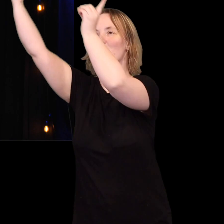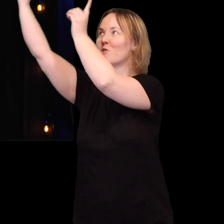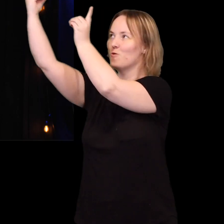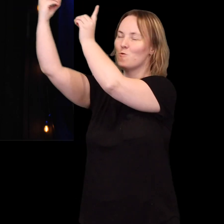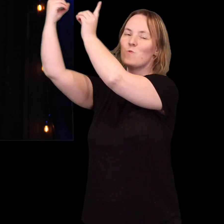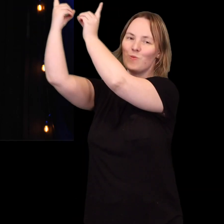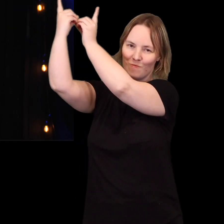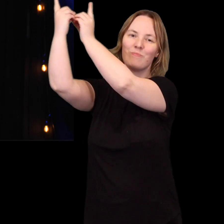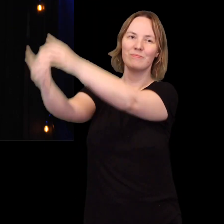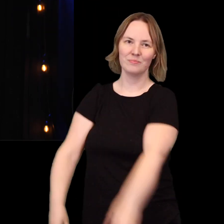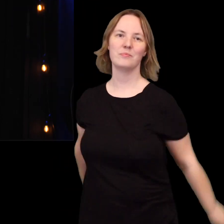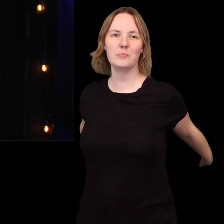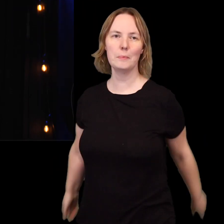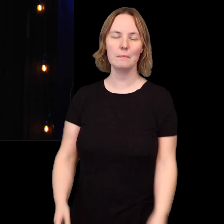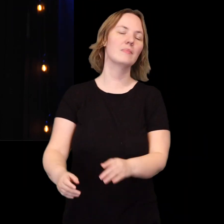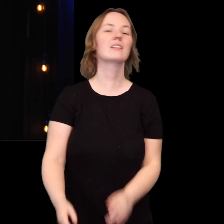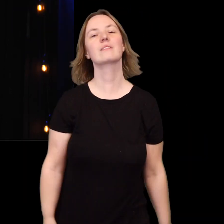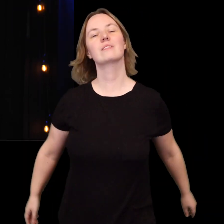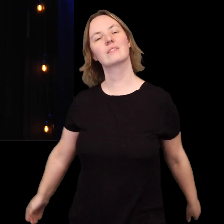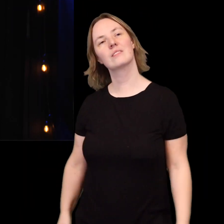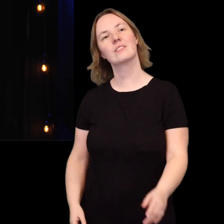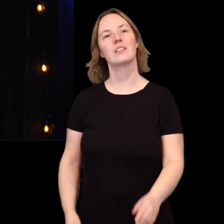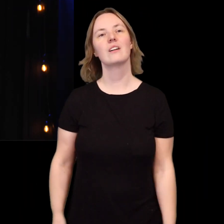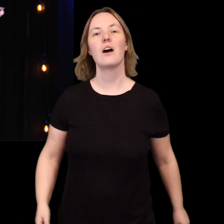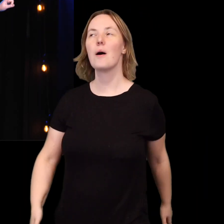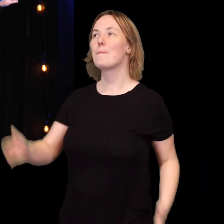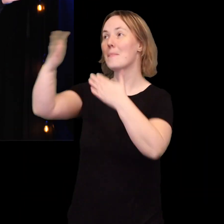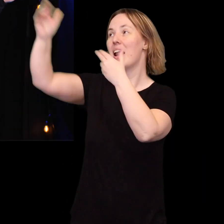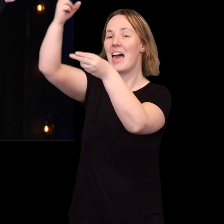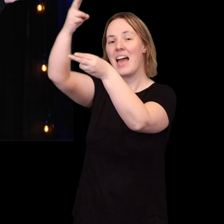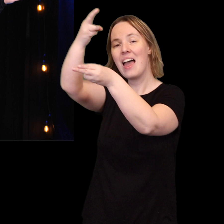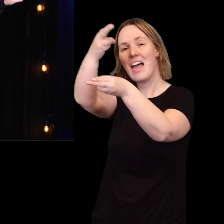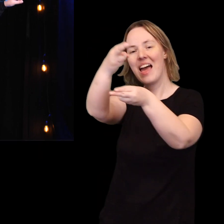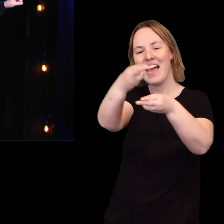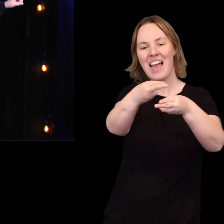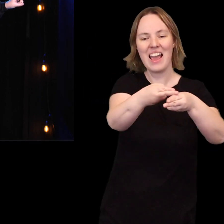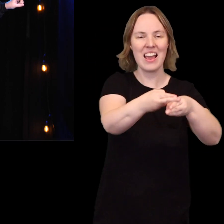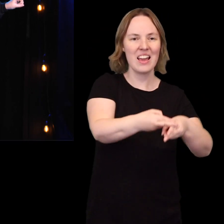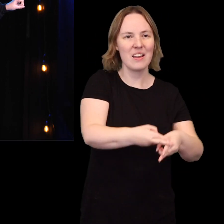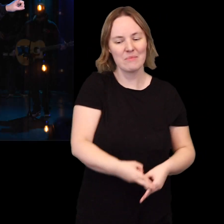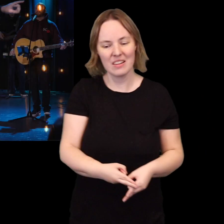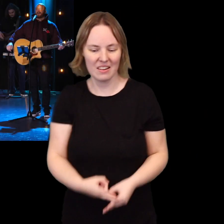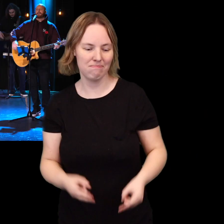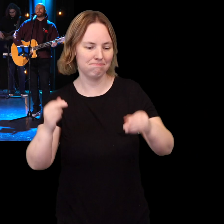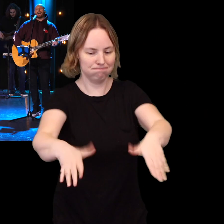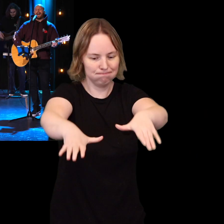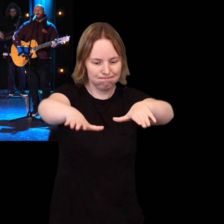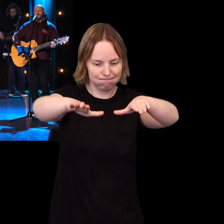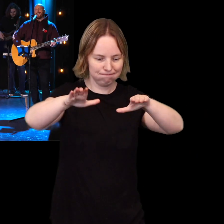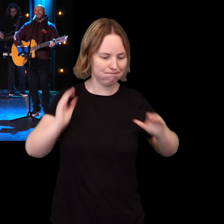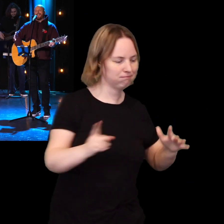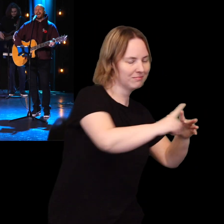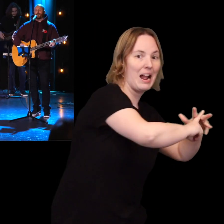till I met you. Come on, let's sing this together. You called my name and